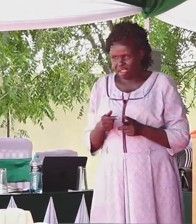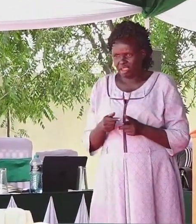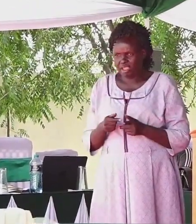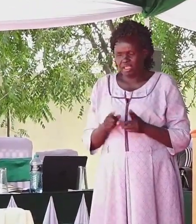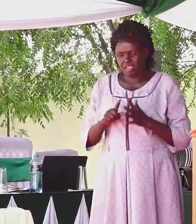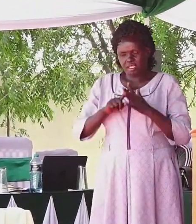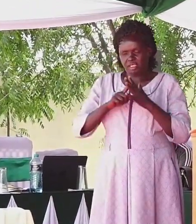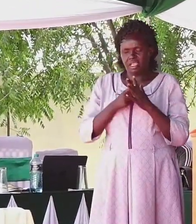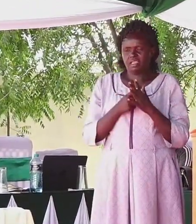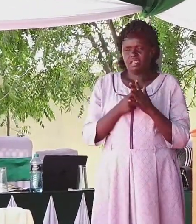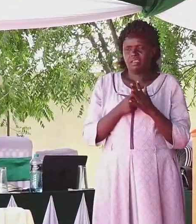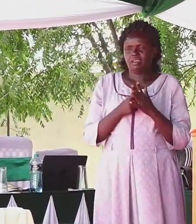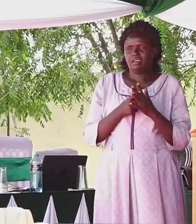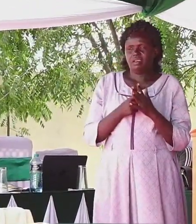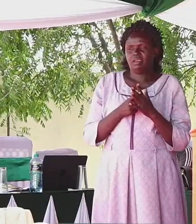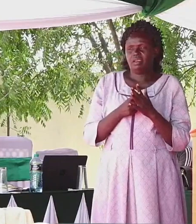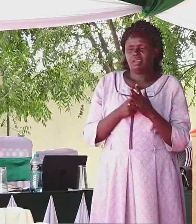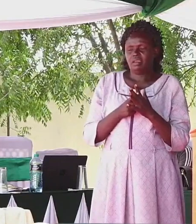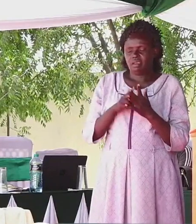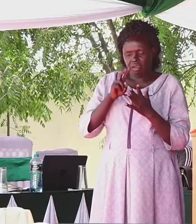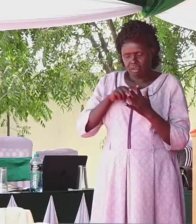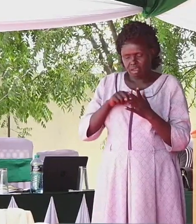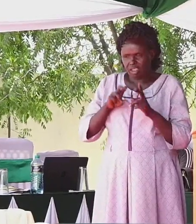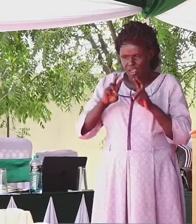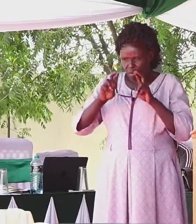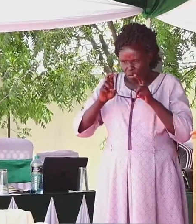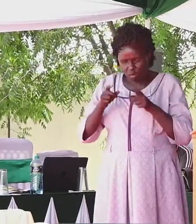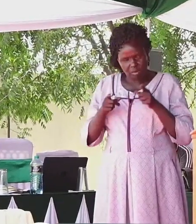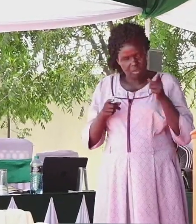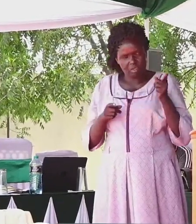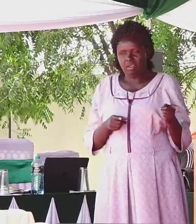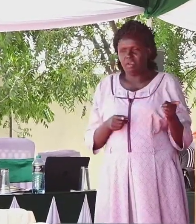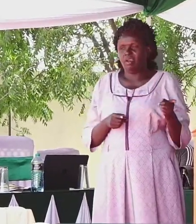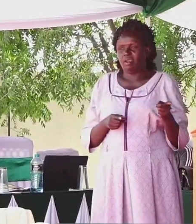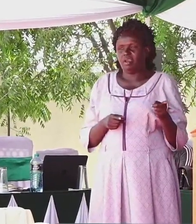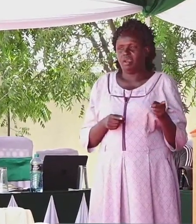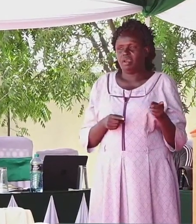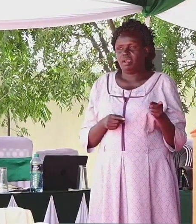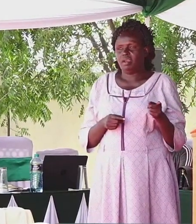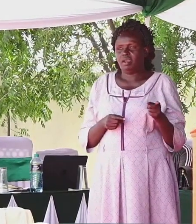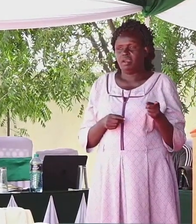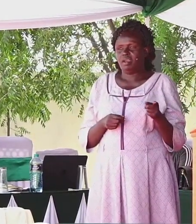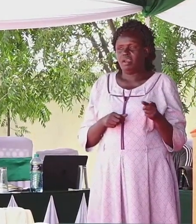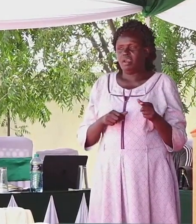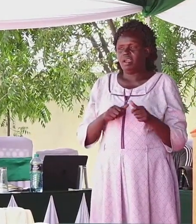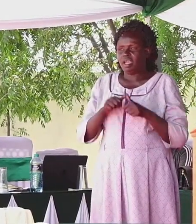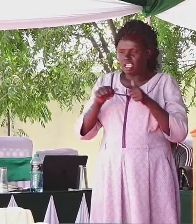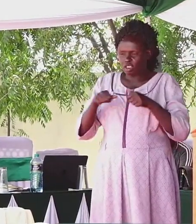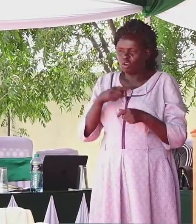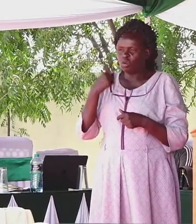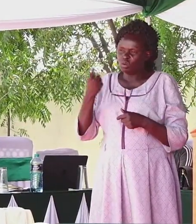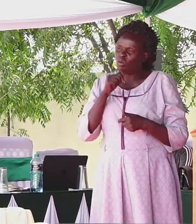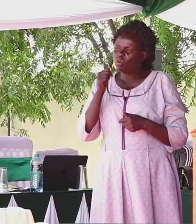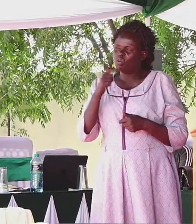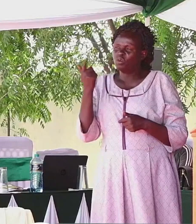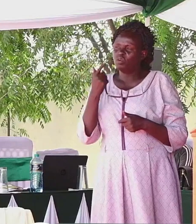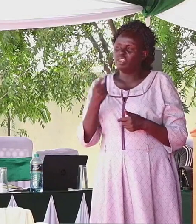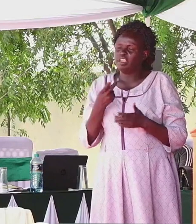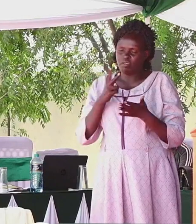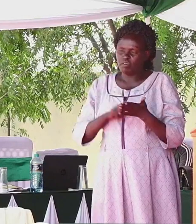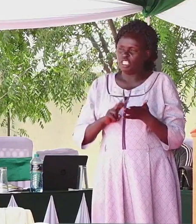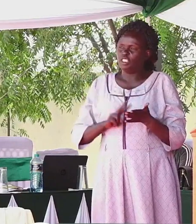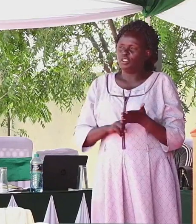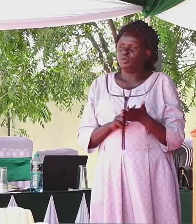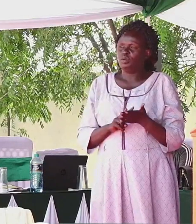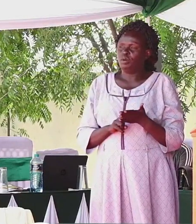by reading a quote here. Gratitude is not only the greatest virtue, but